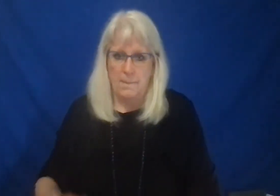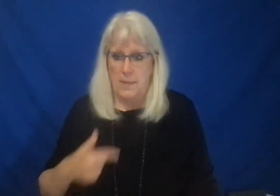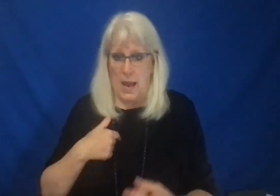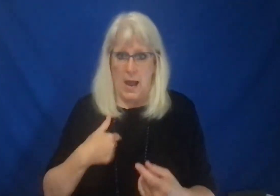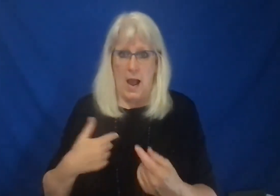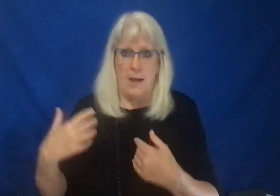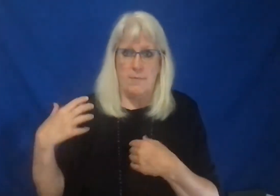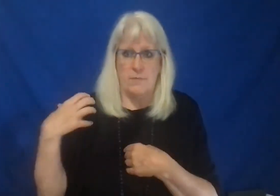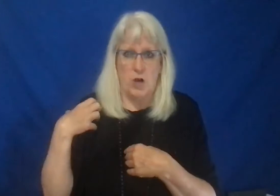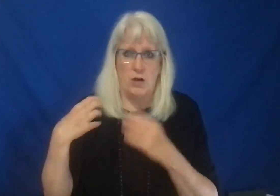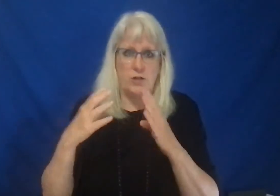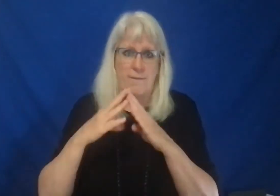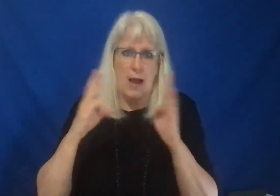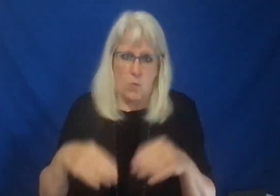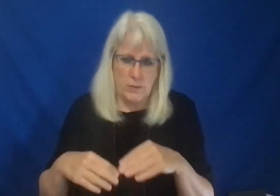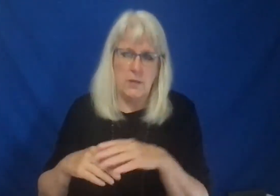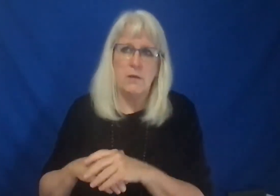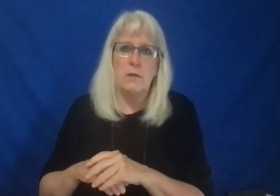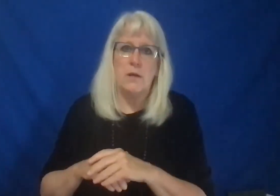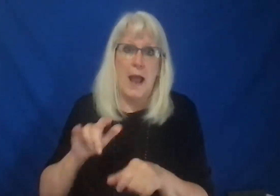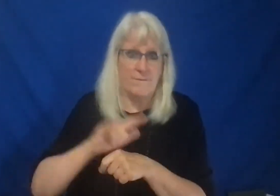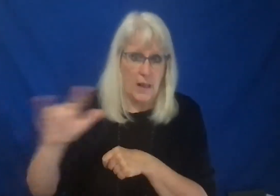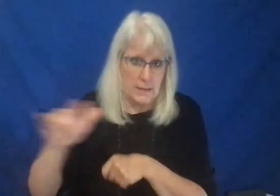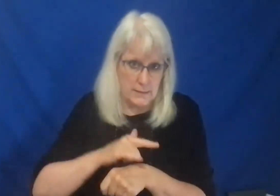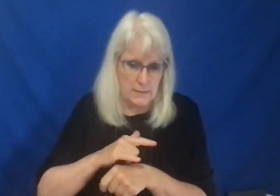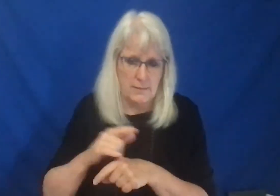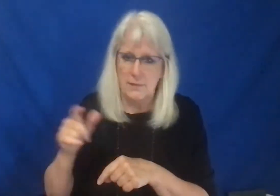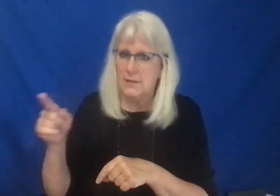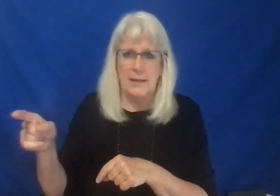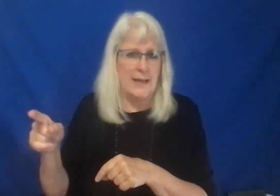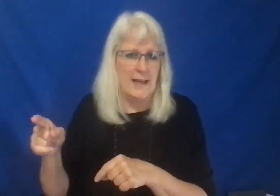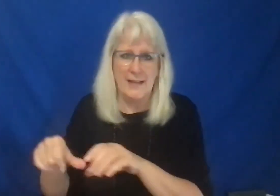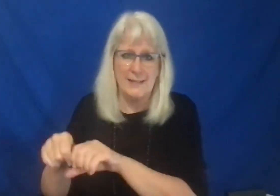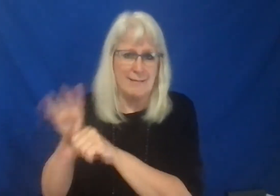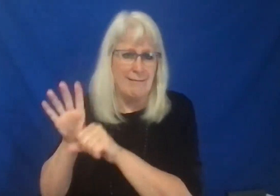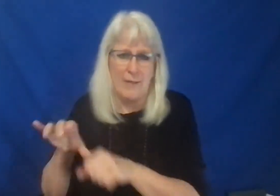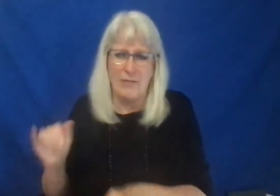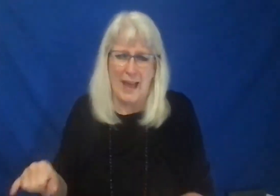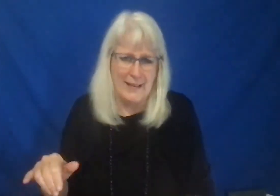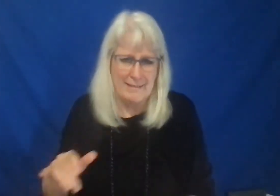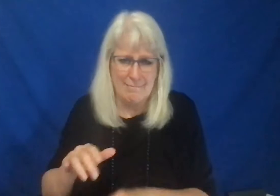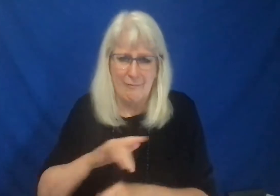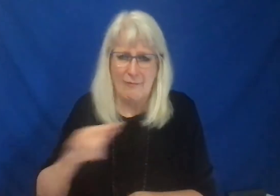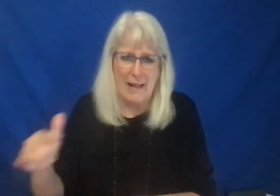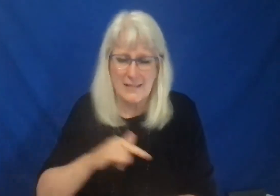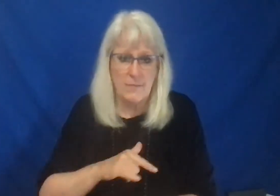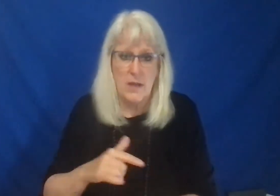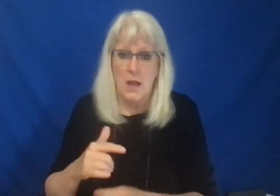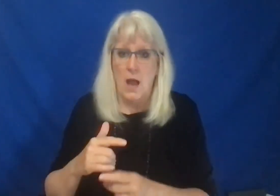the housing and the flights, because he's hopeless at that. keeping tabs on our financial. We rotate because